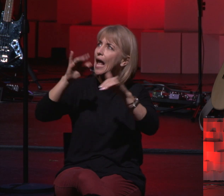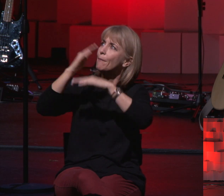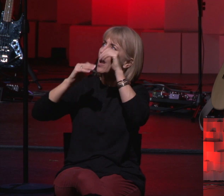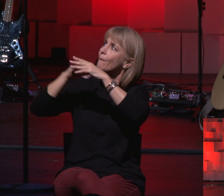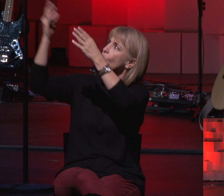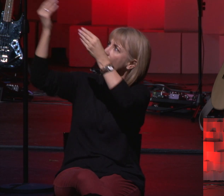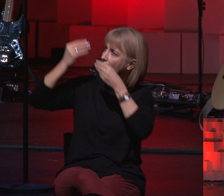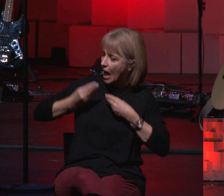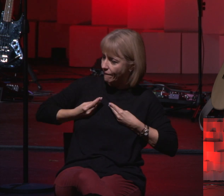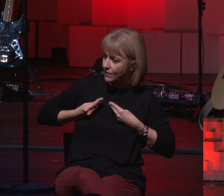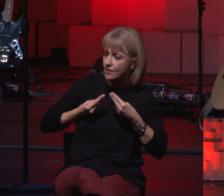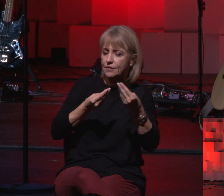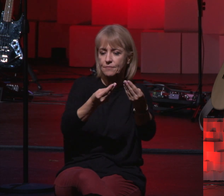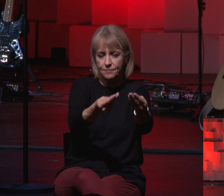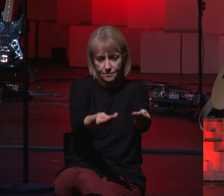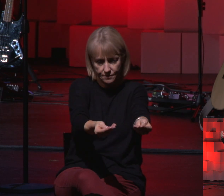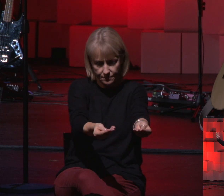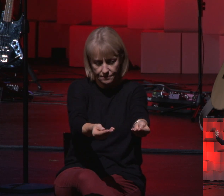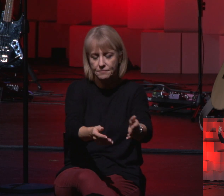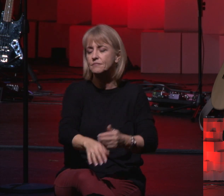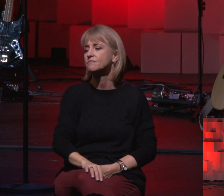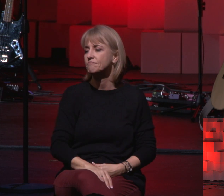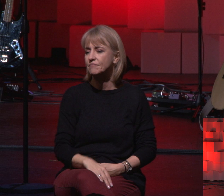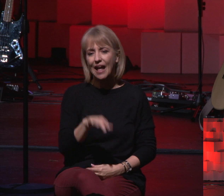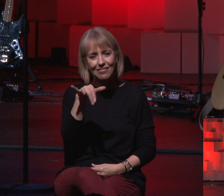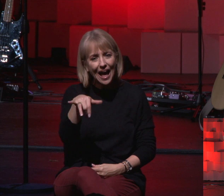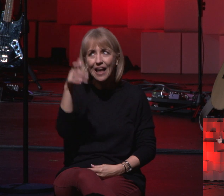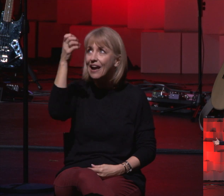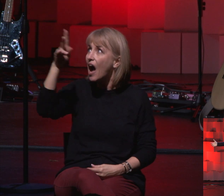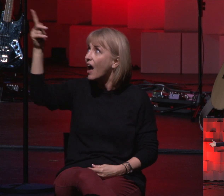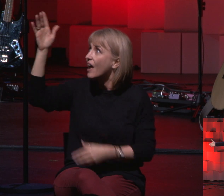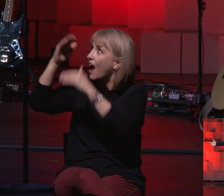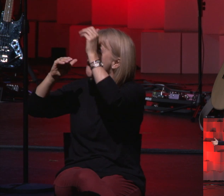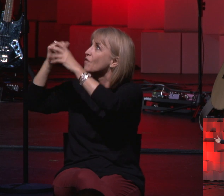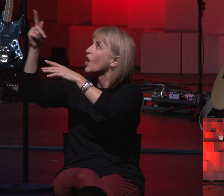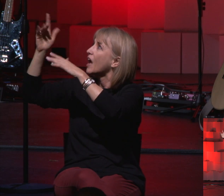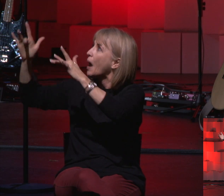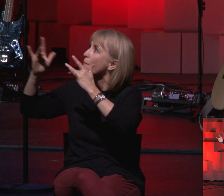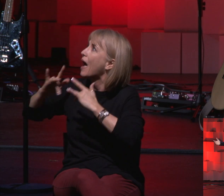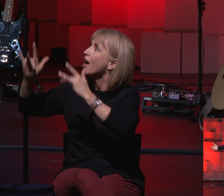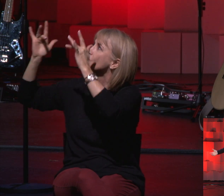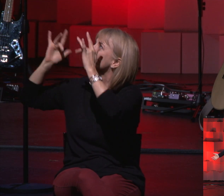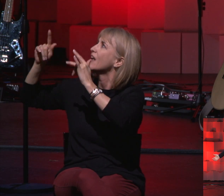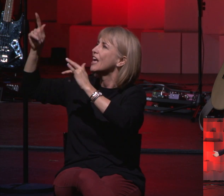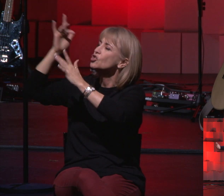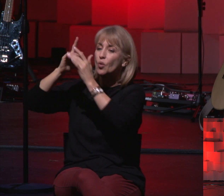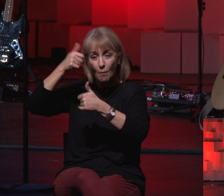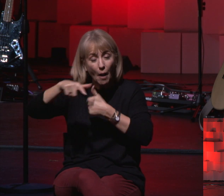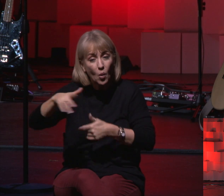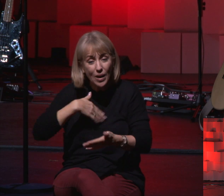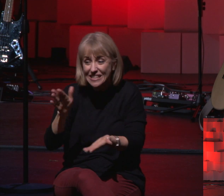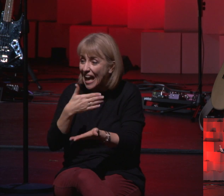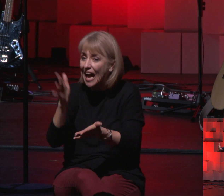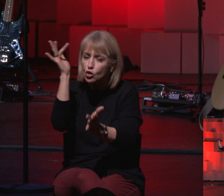God. So this God of compassion, this God of comfort that we sang about earlier in the service, we sang, Jesus, Jesus, you care